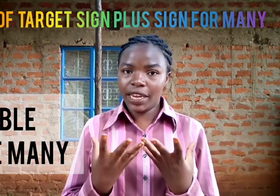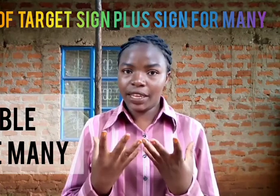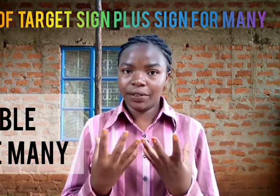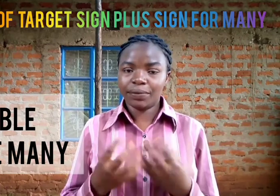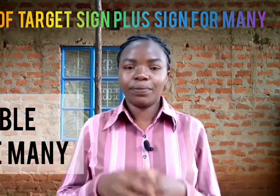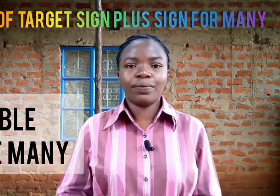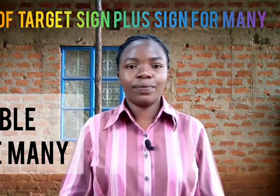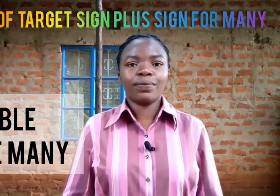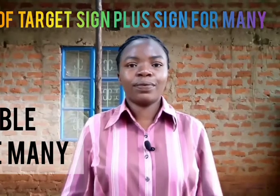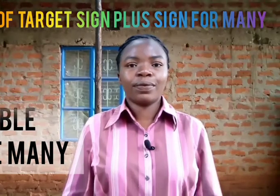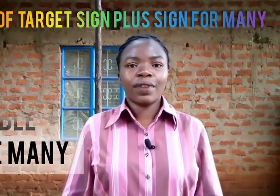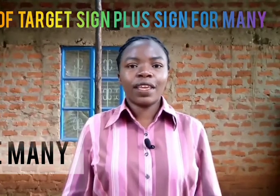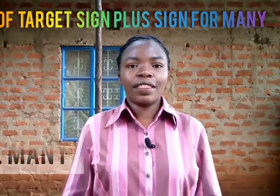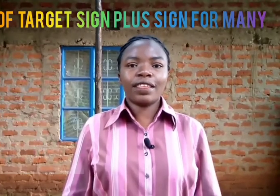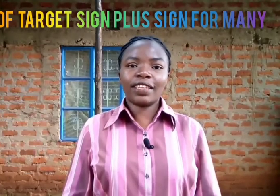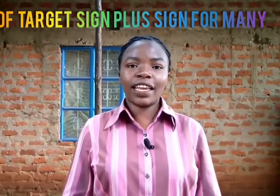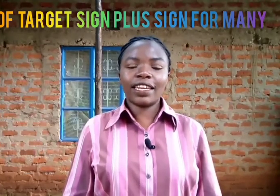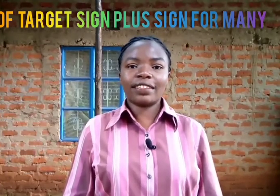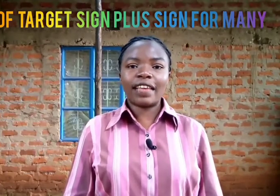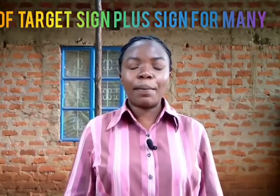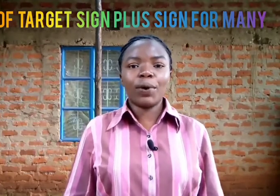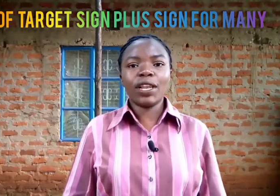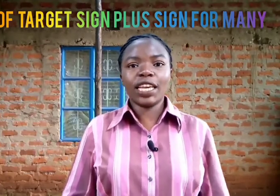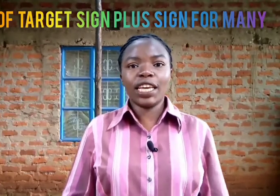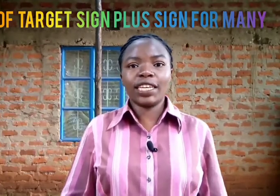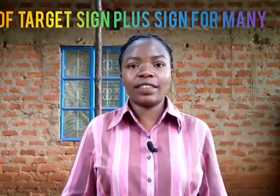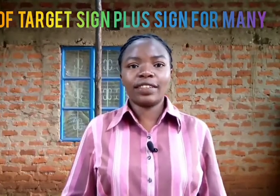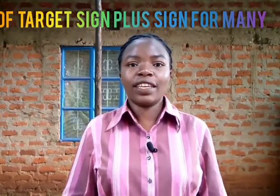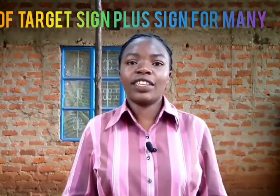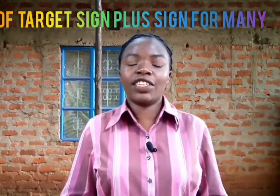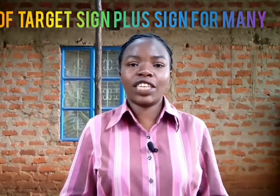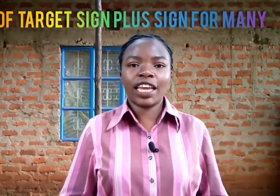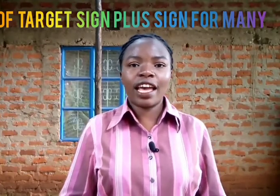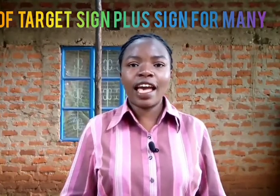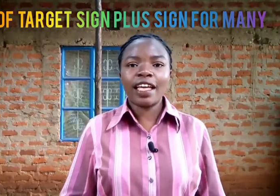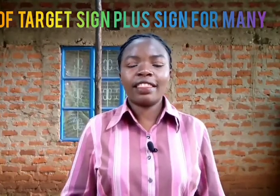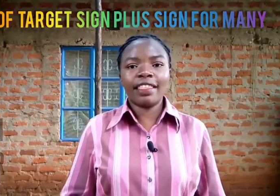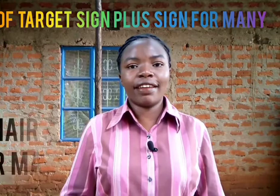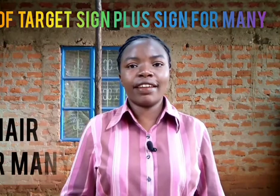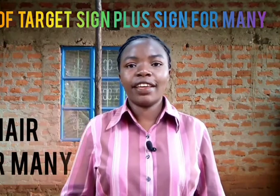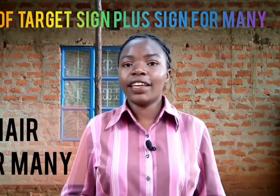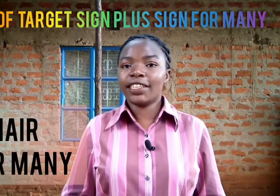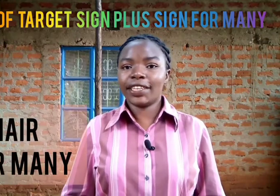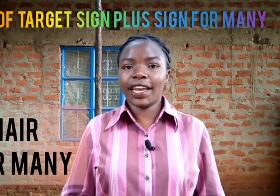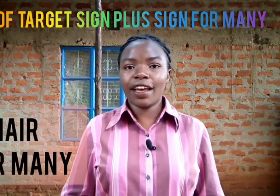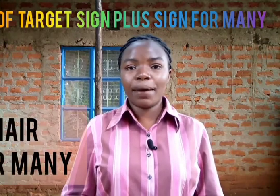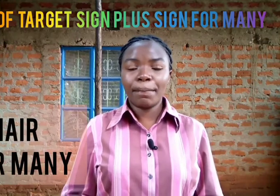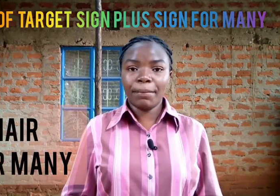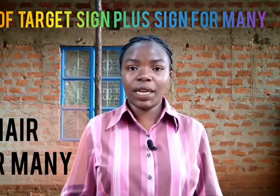table the second example is share then chair mean